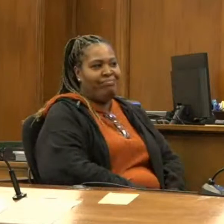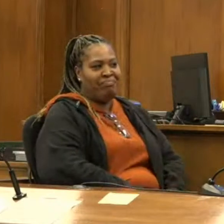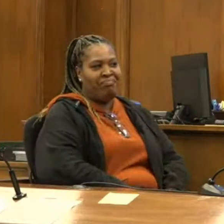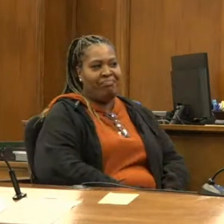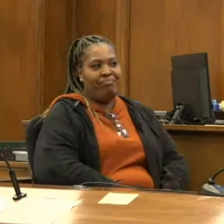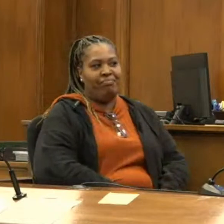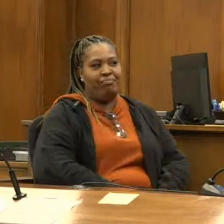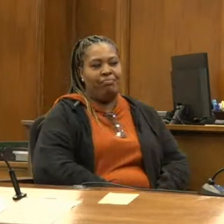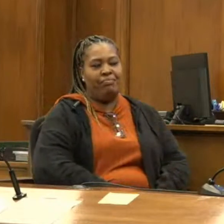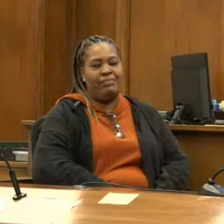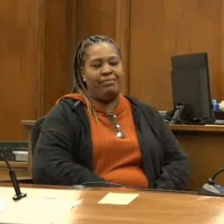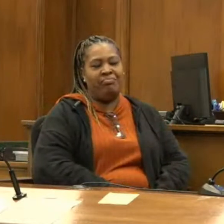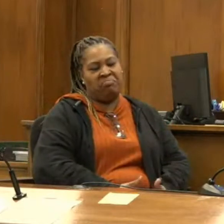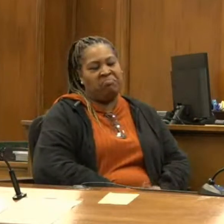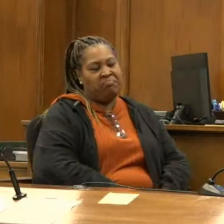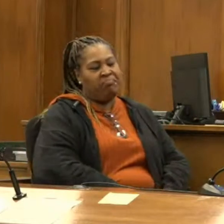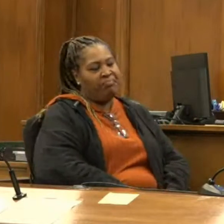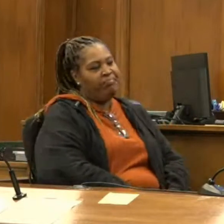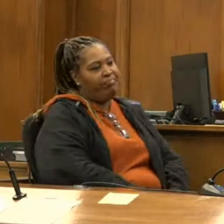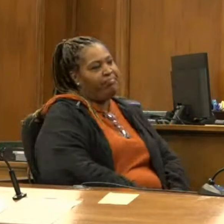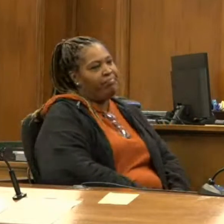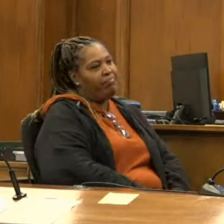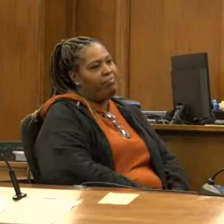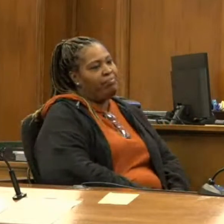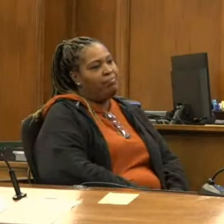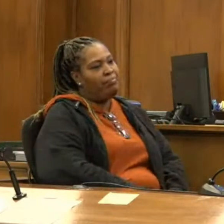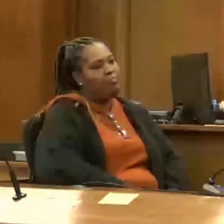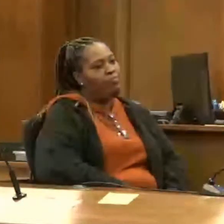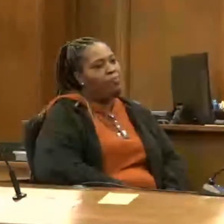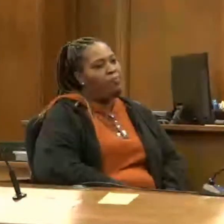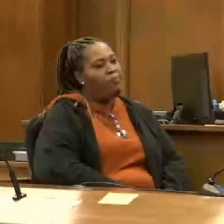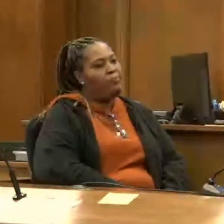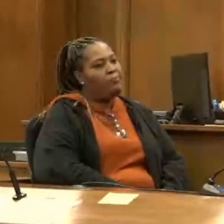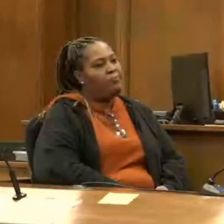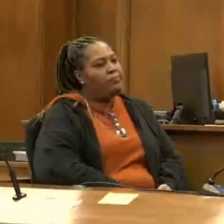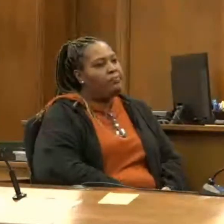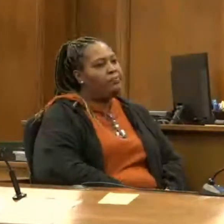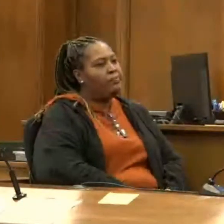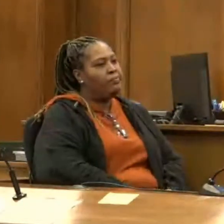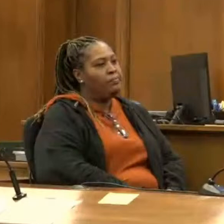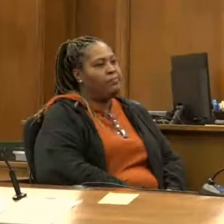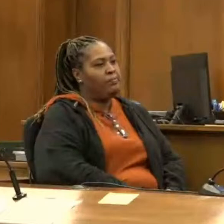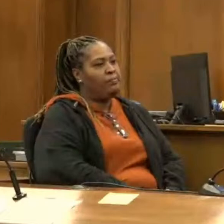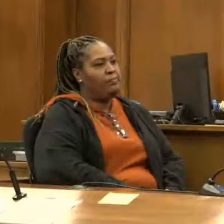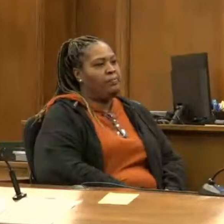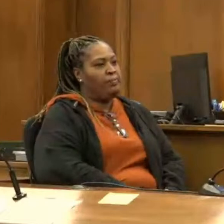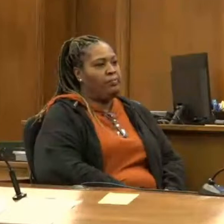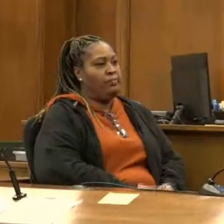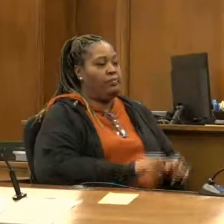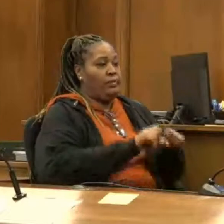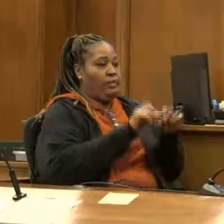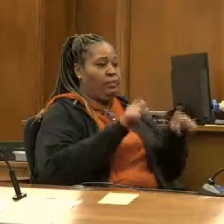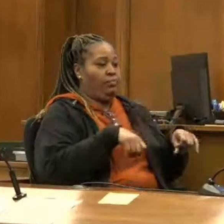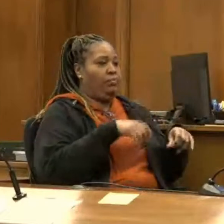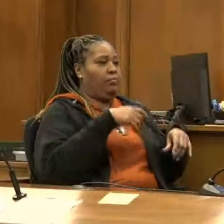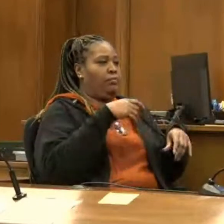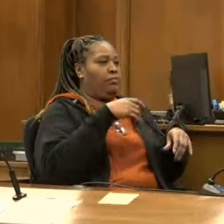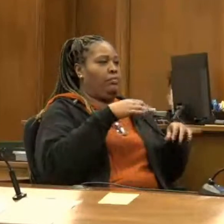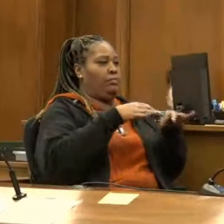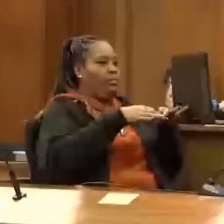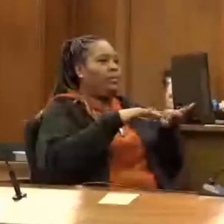I think that's all. And I just want to clarify, when you say system, do you mean the legal system?